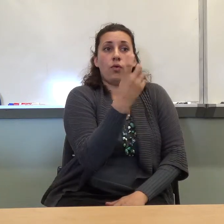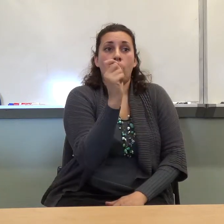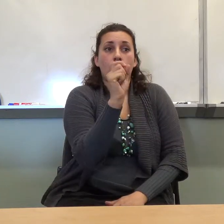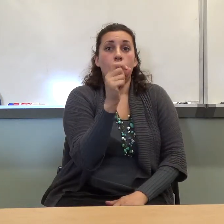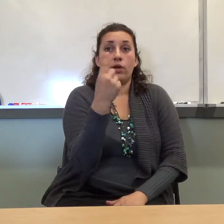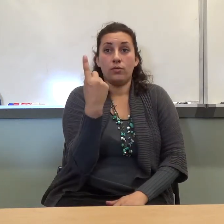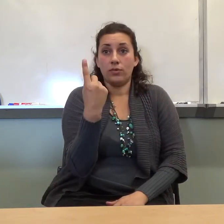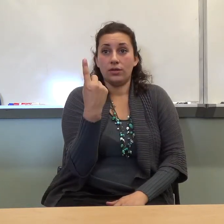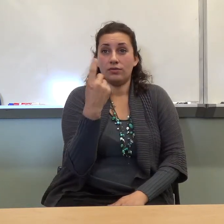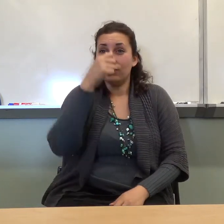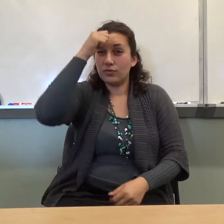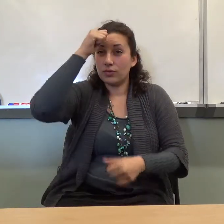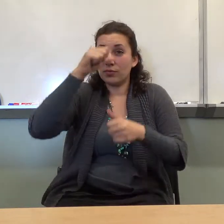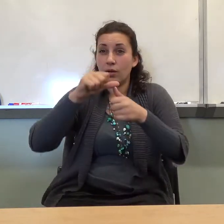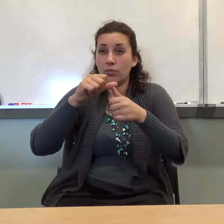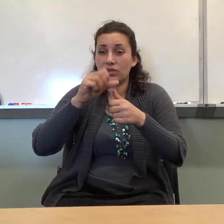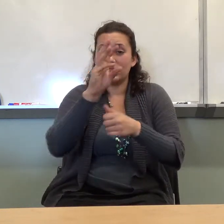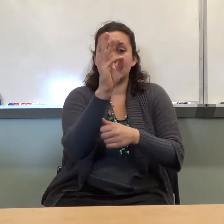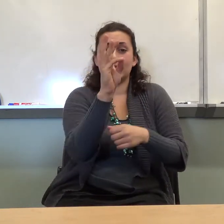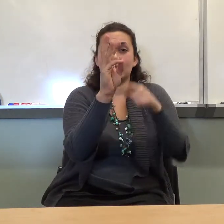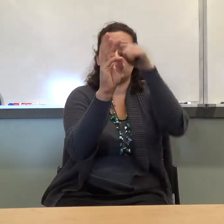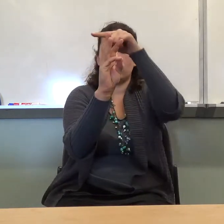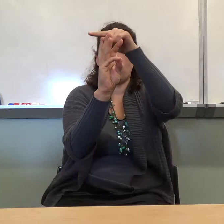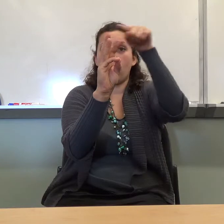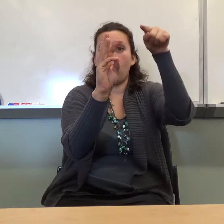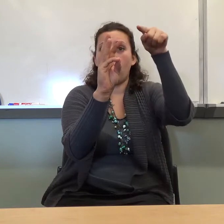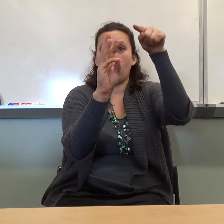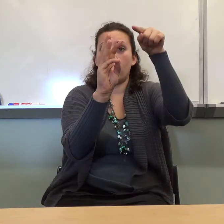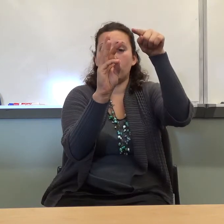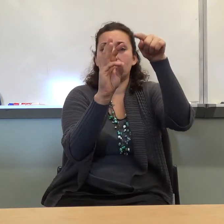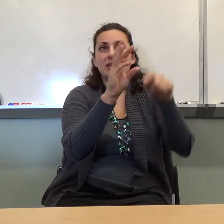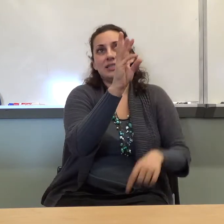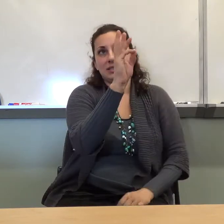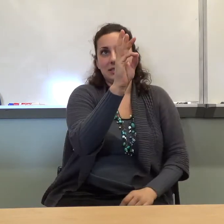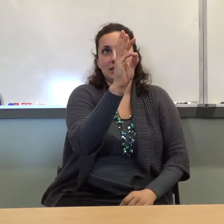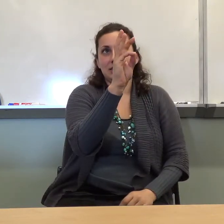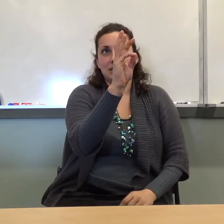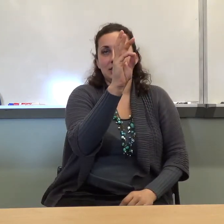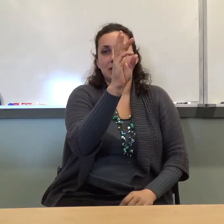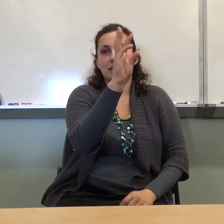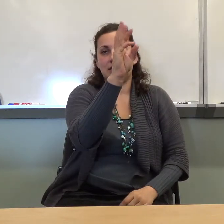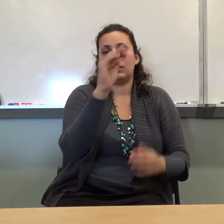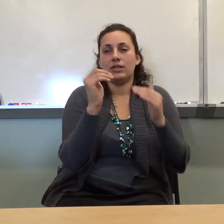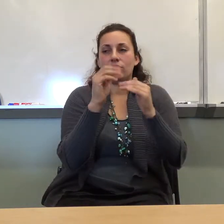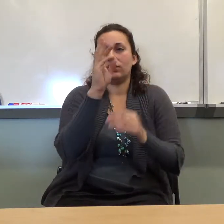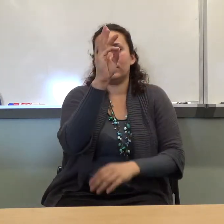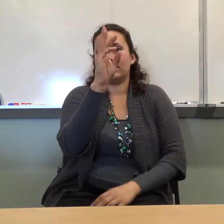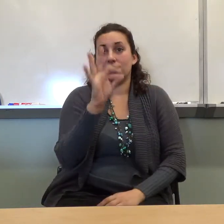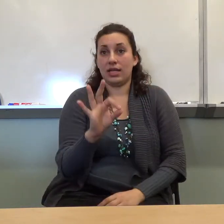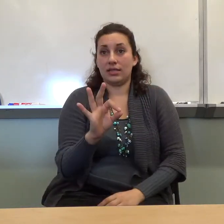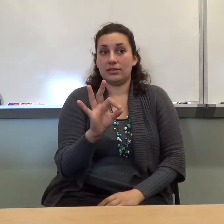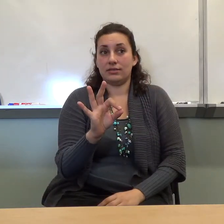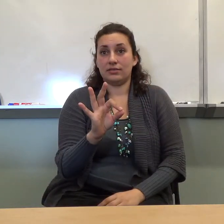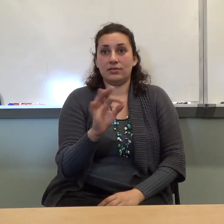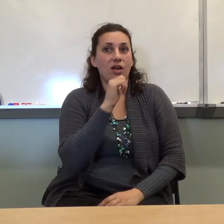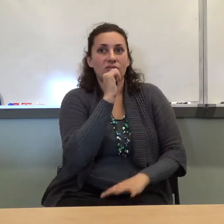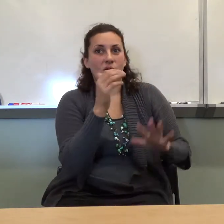that bar over the 6 means this is 6/9. Of course, don't leave it like that. Reduce it,